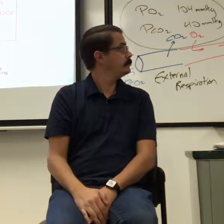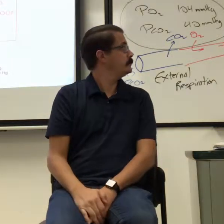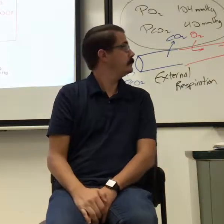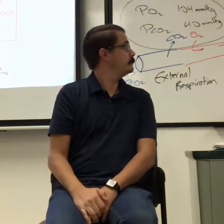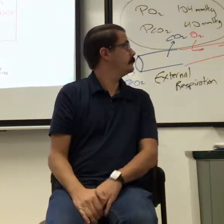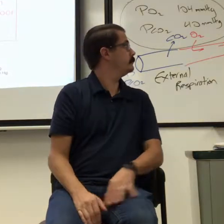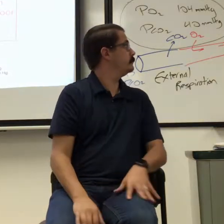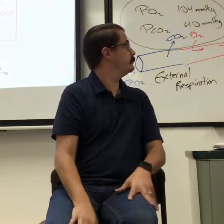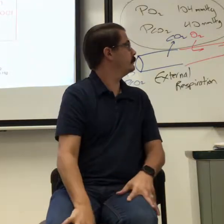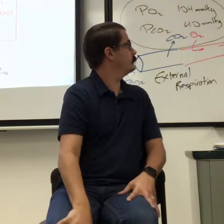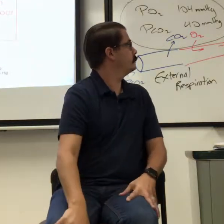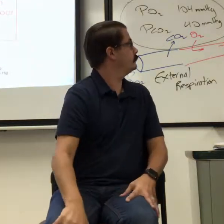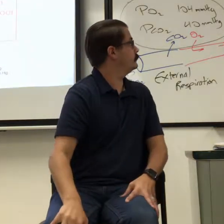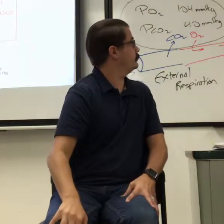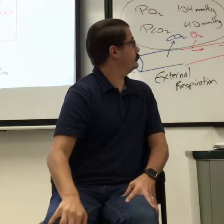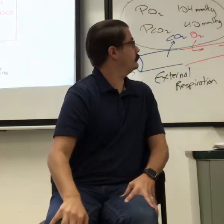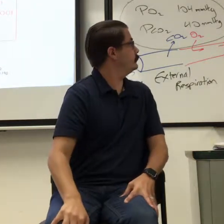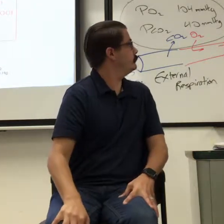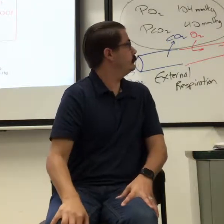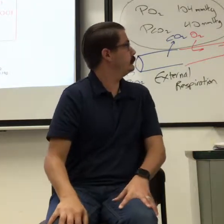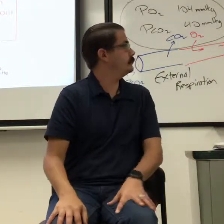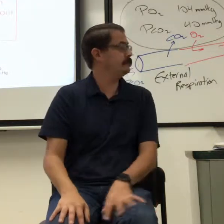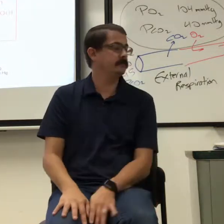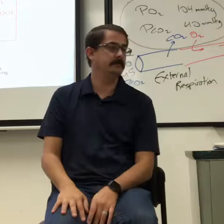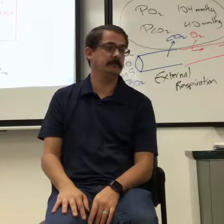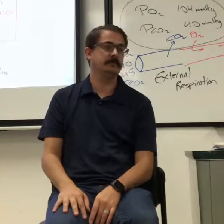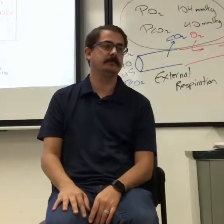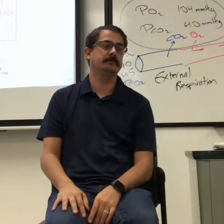You exchange in reverse, and so then blood leaving